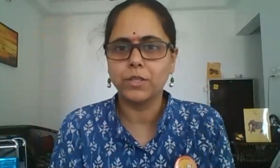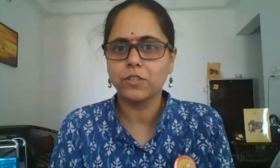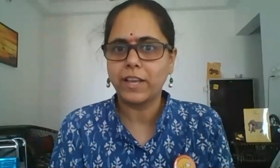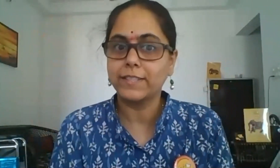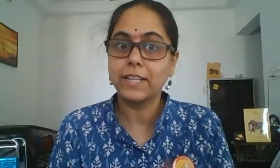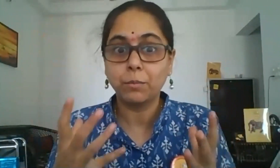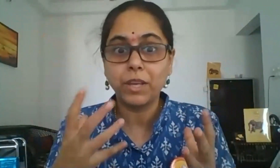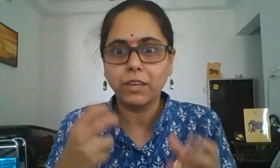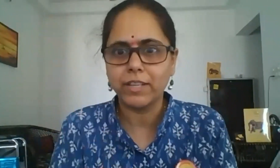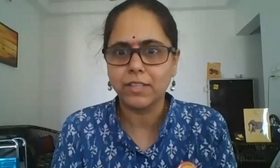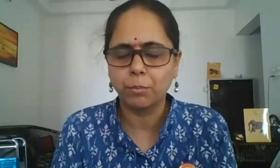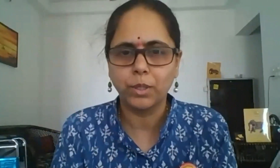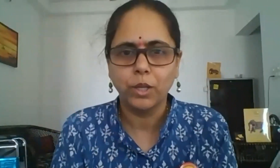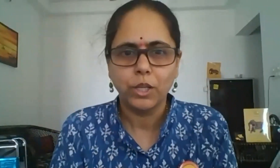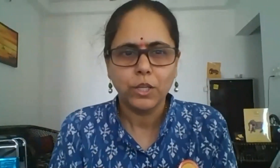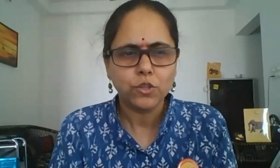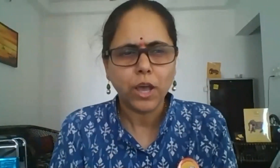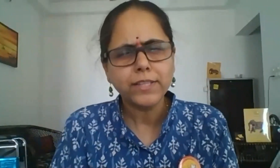So I said, let me give example. So I said,